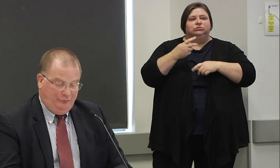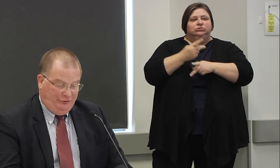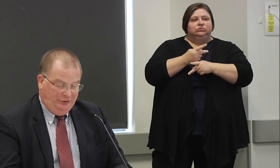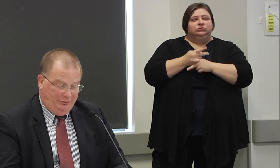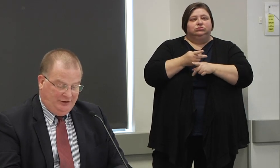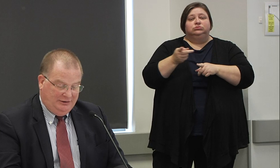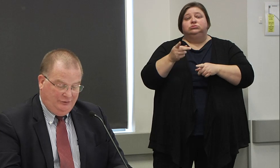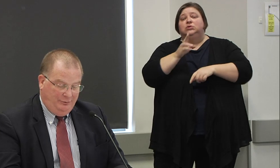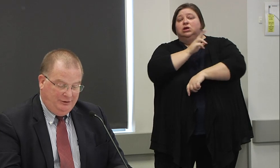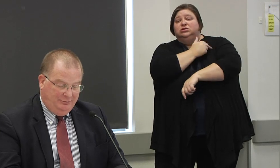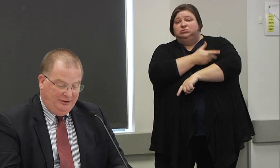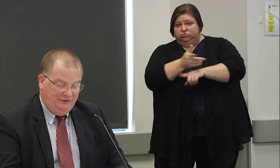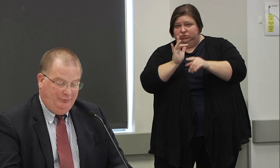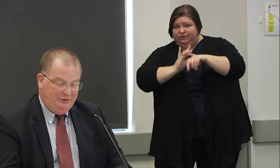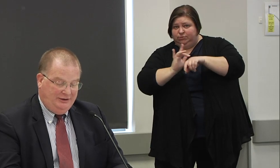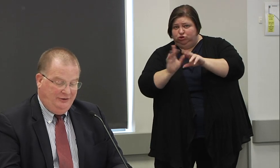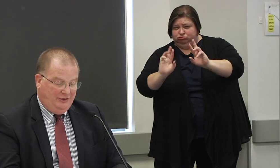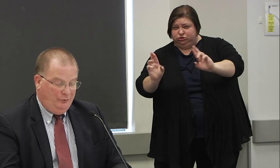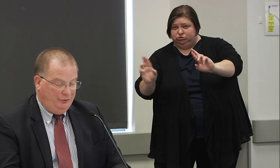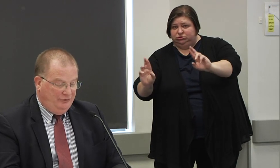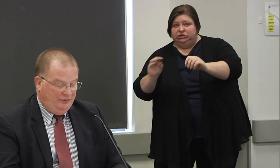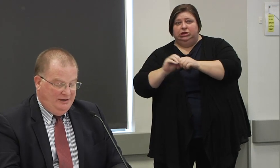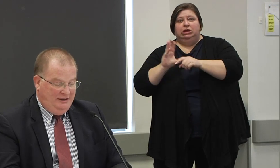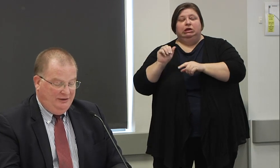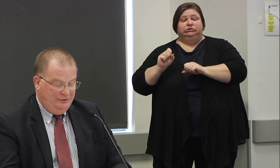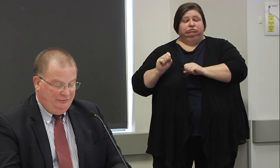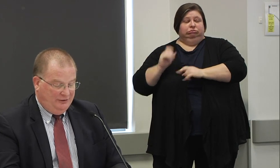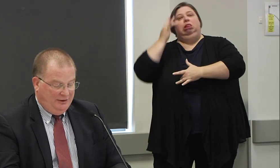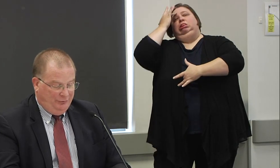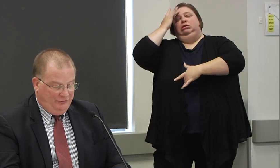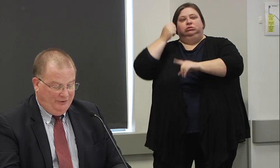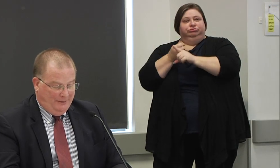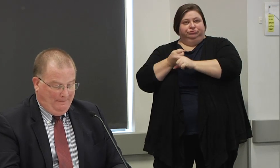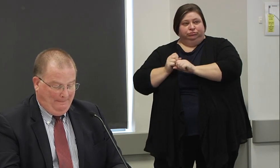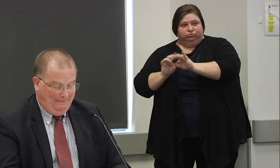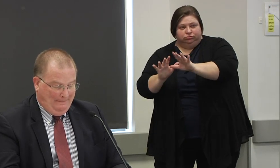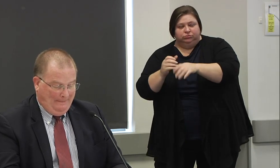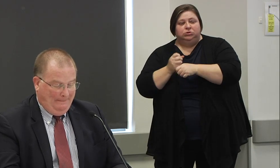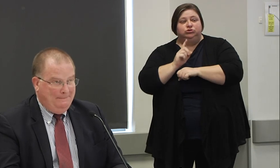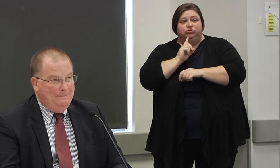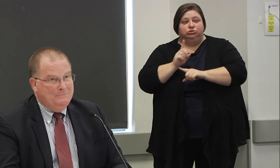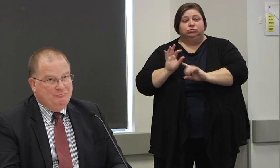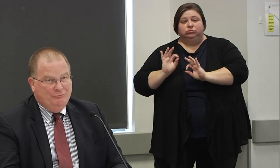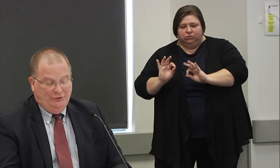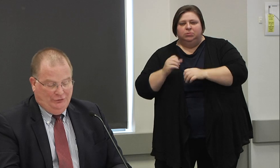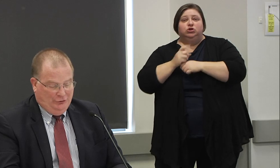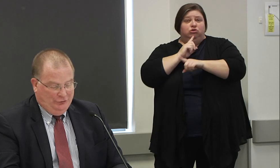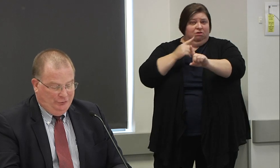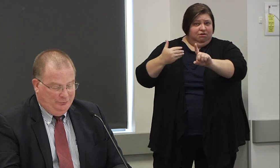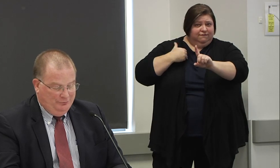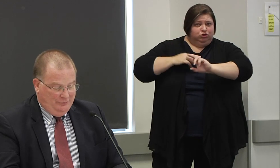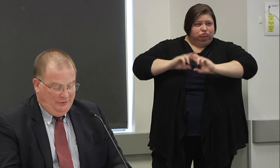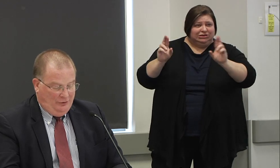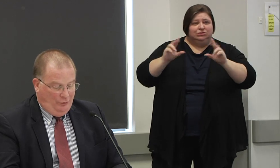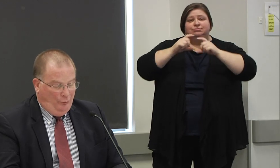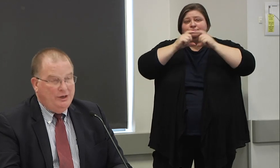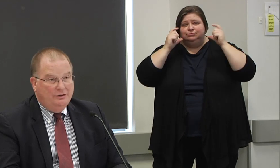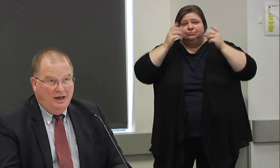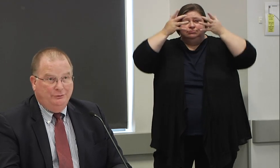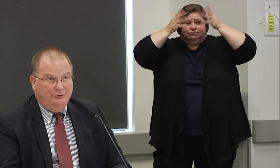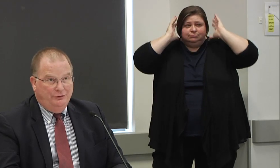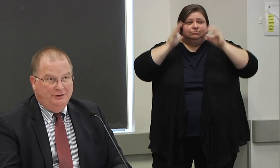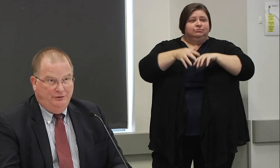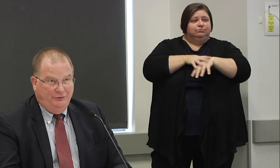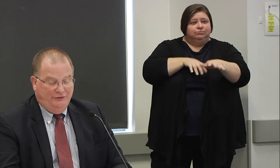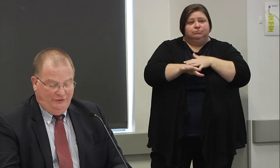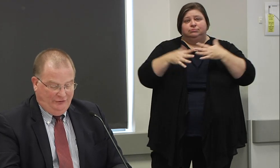personal protective equipment in place to protect healthcare workers and other frontline personnel. To conclude, we are not